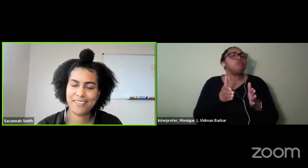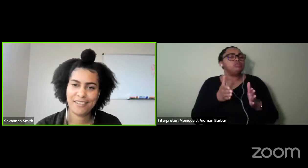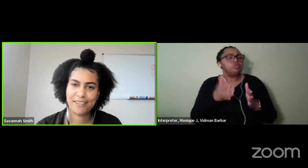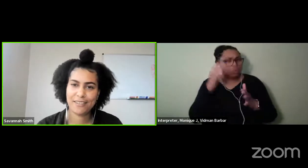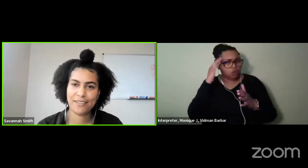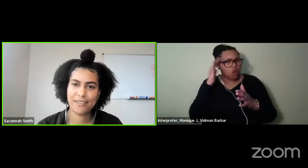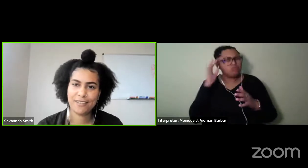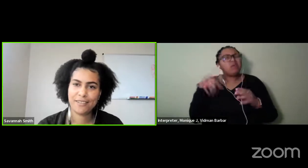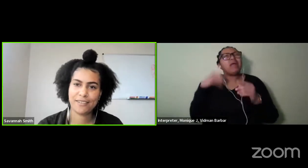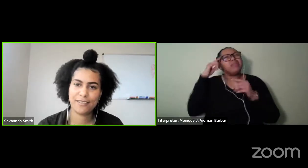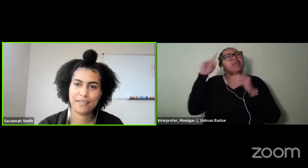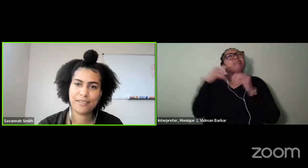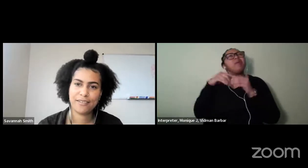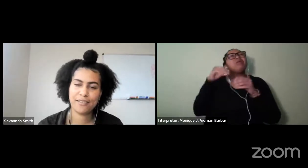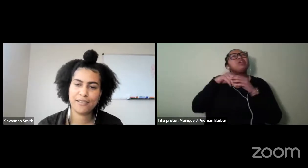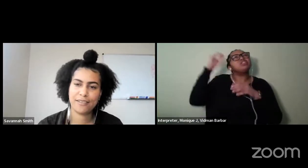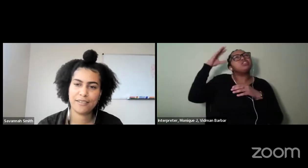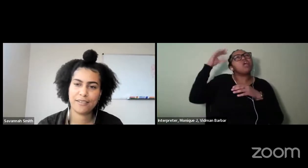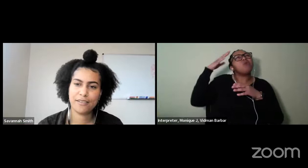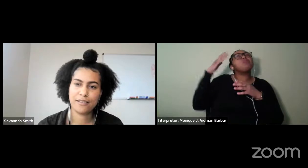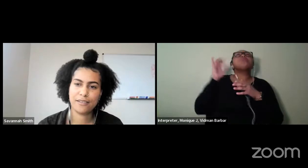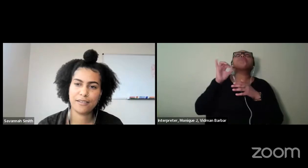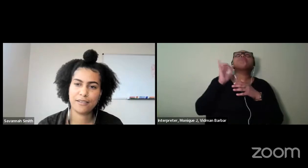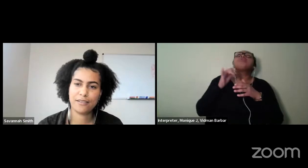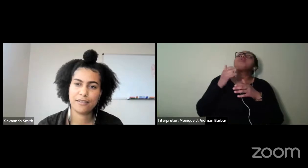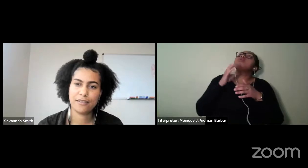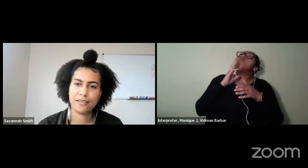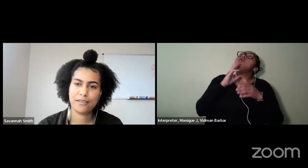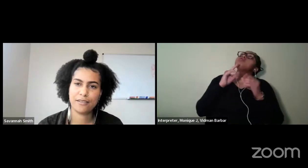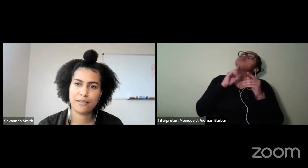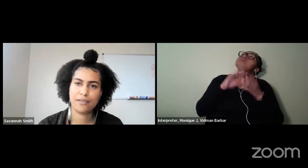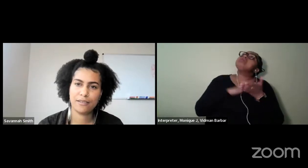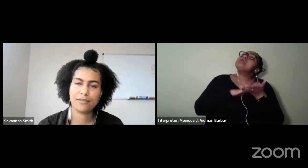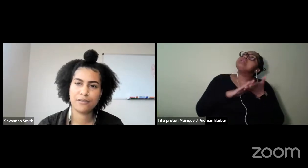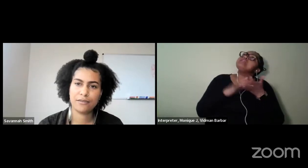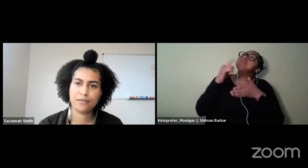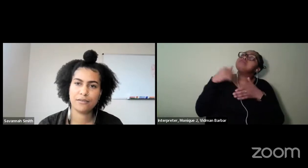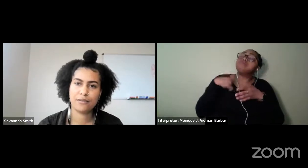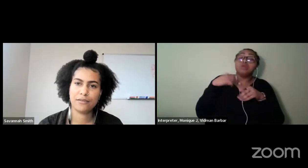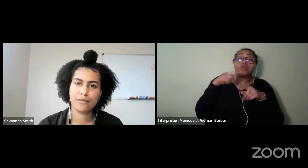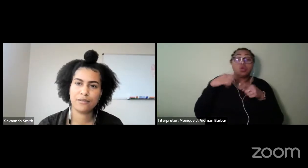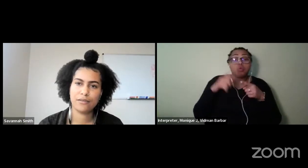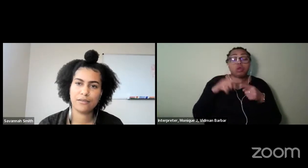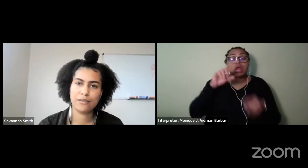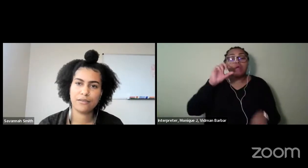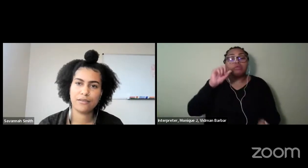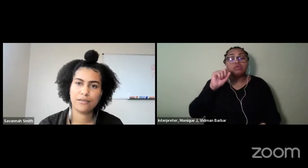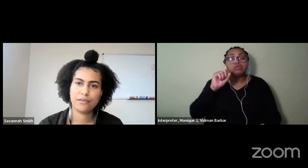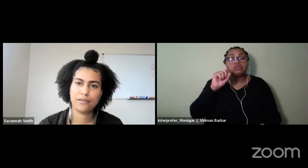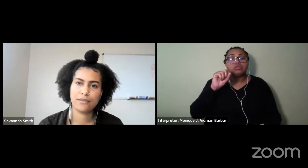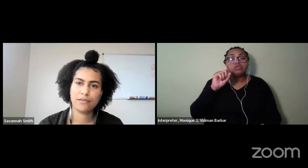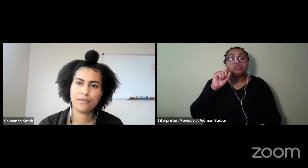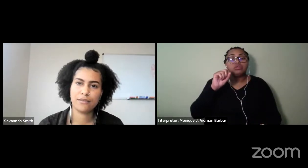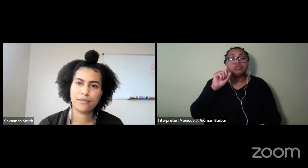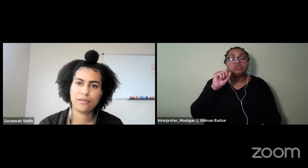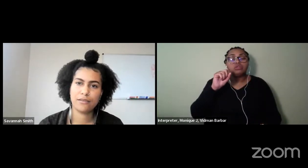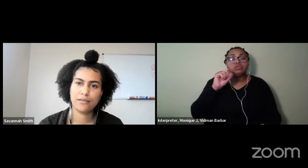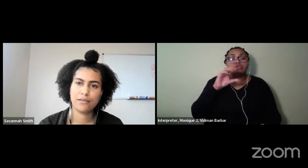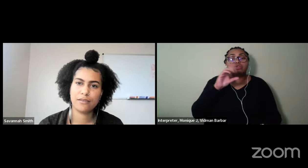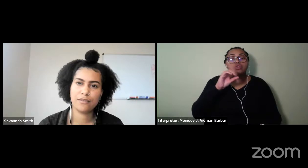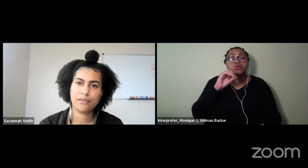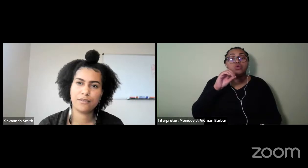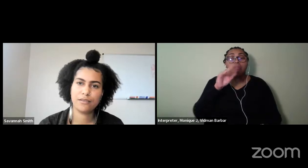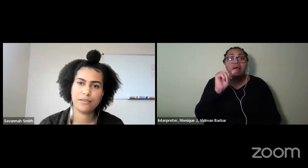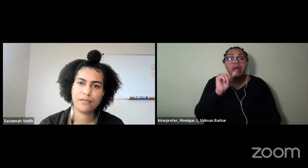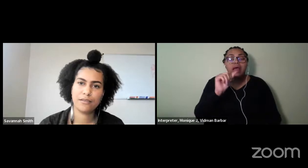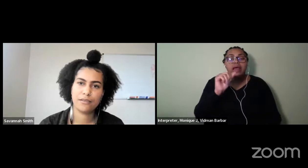for that. And then I always say when I'm scuba diving, it's my favorite place to be because there